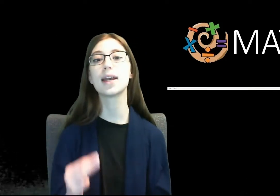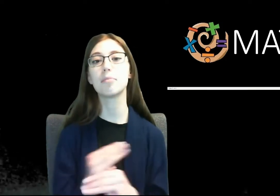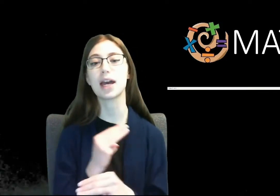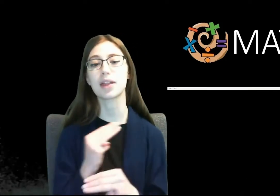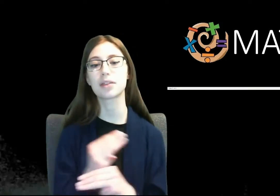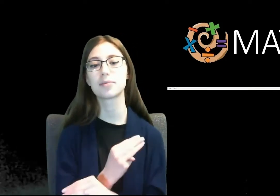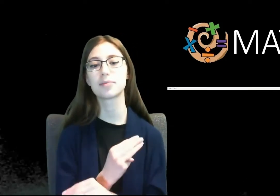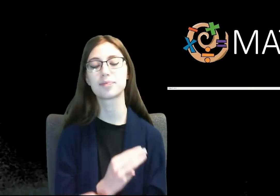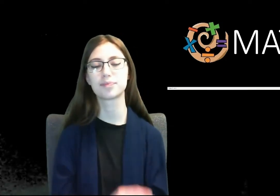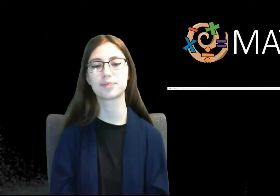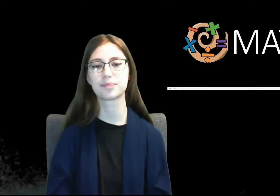Math.